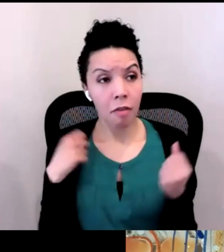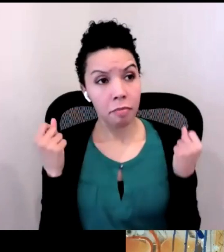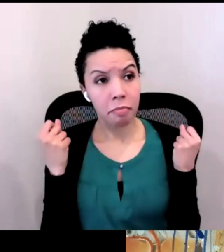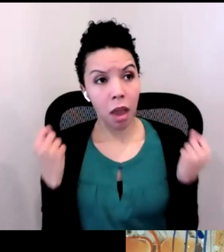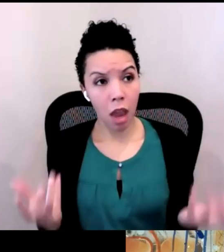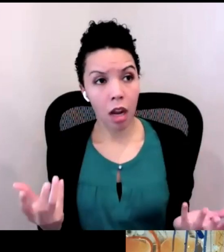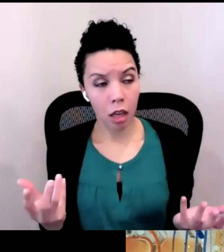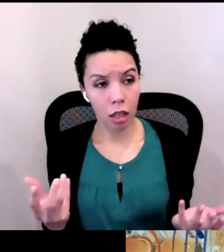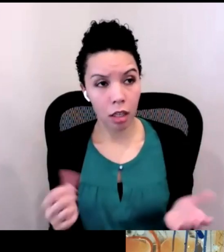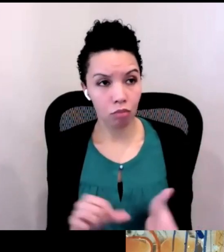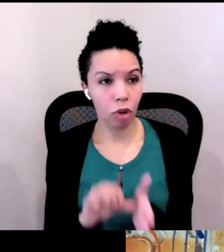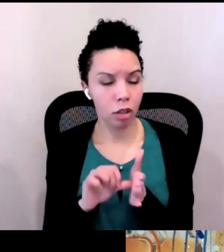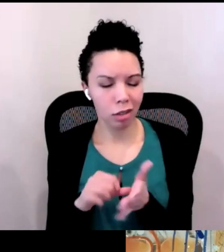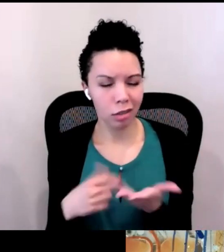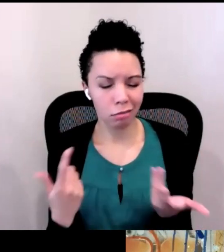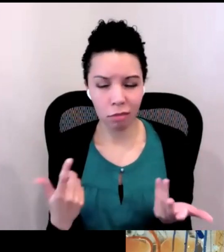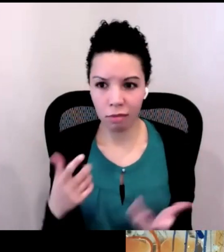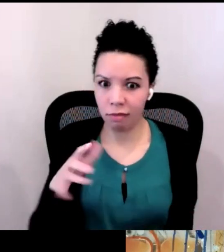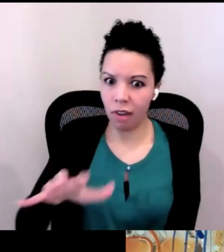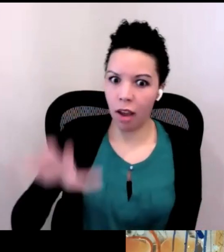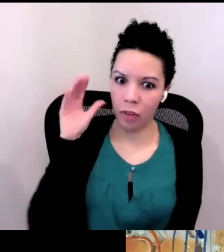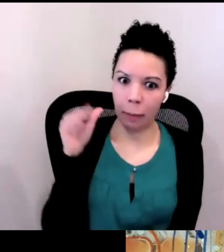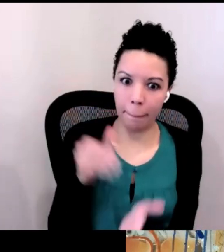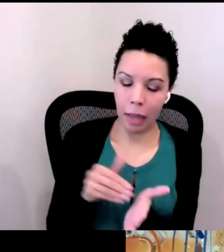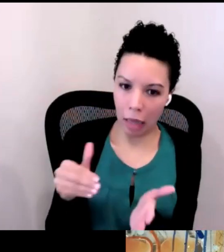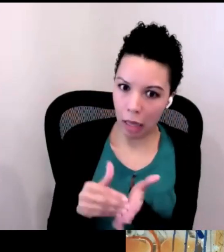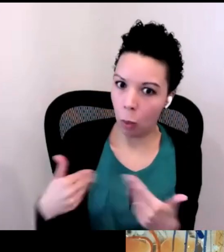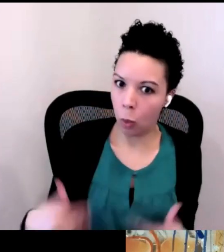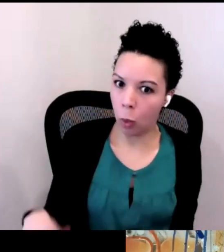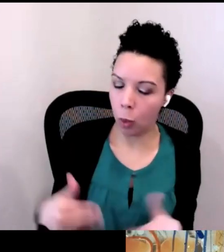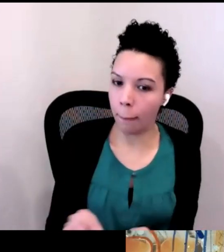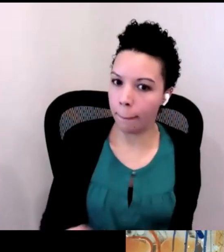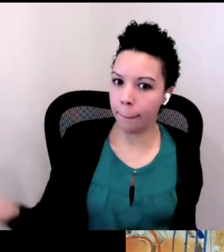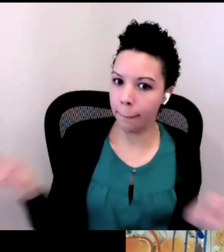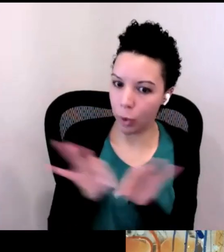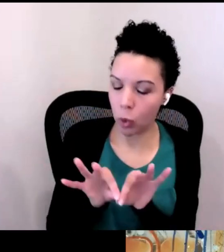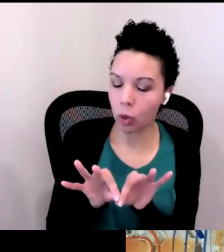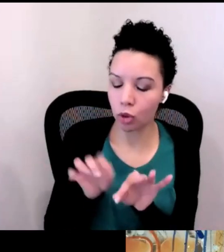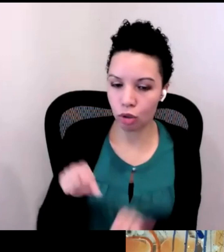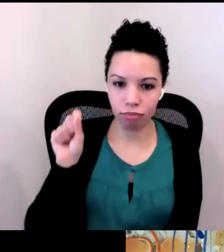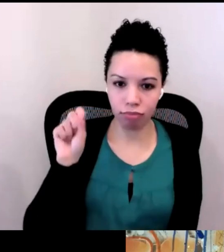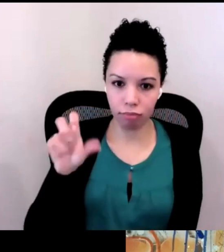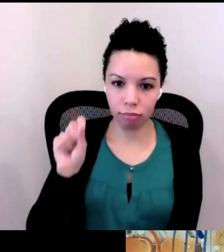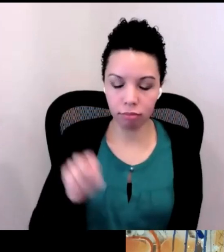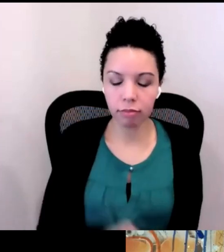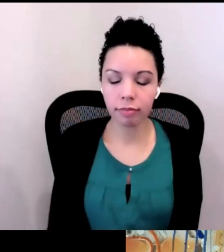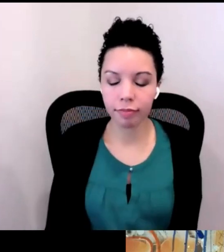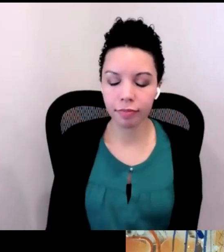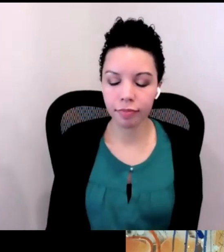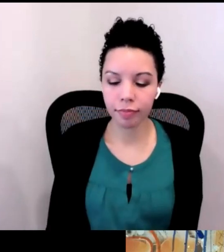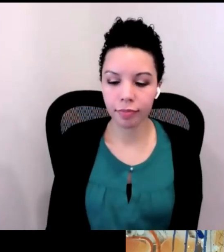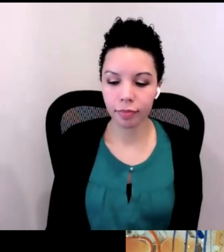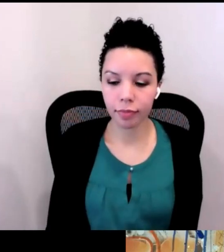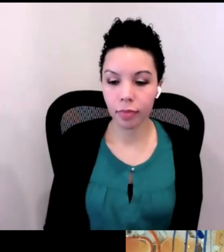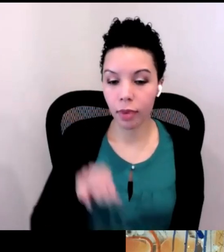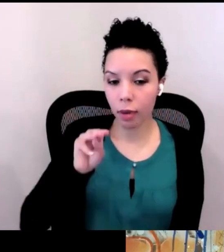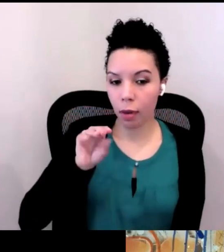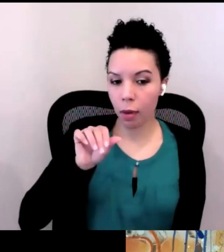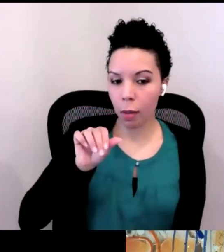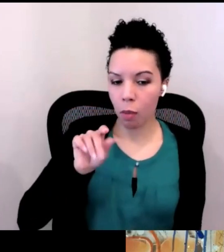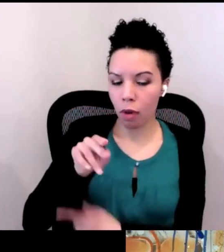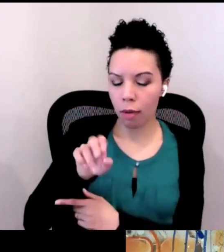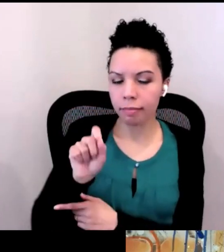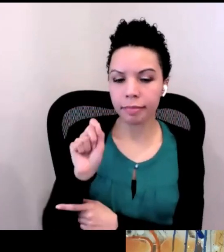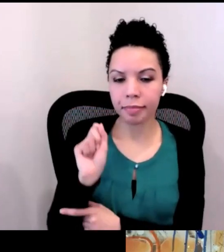million? You would have thought a number far lower than that. So the numbers really matter. And let me ask Marnie, we were talking about this before we went on,